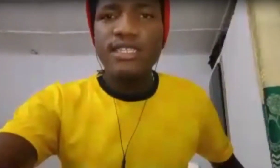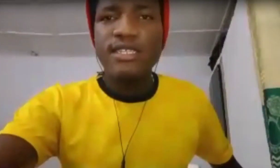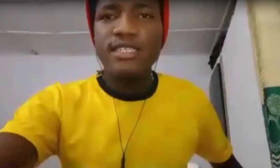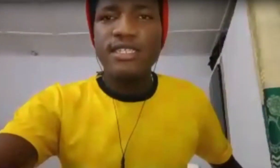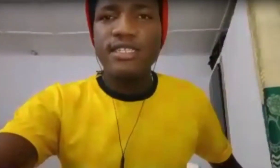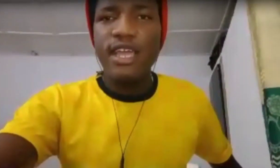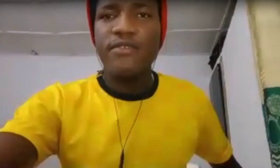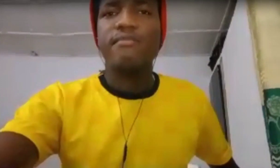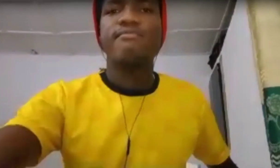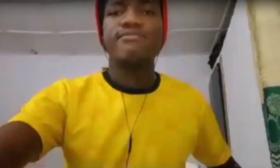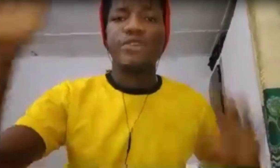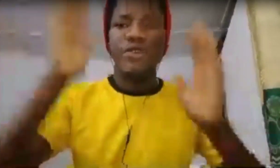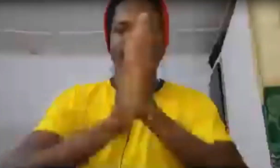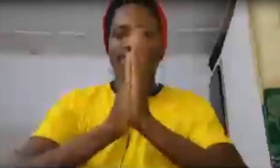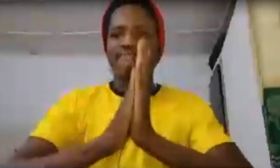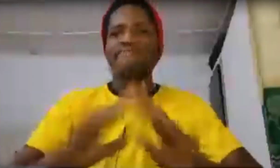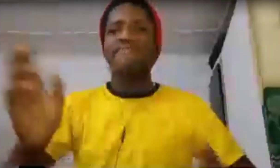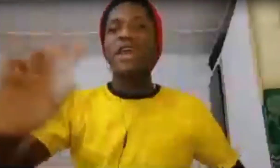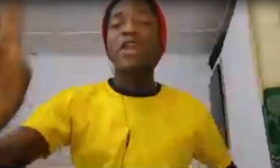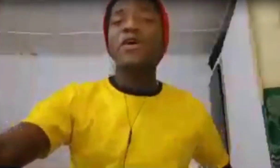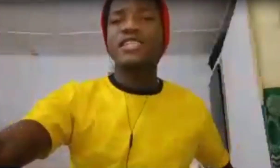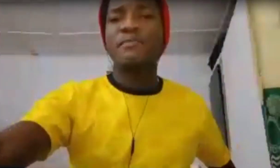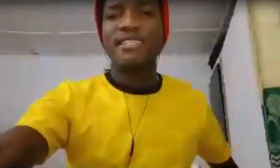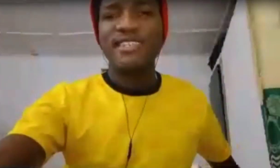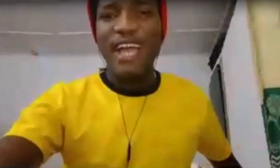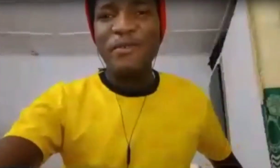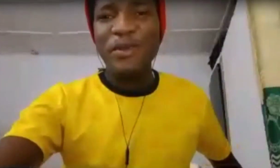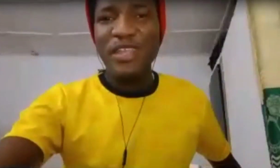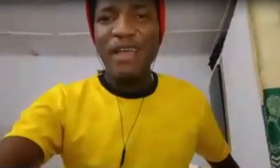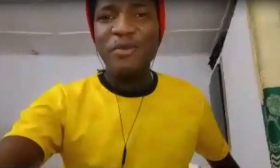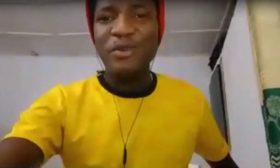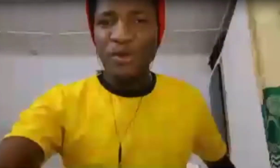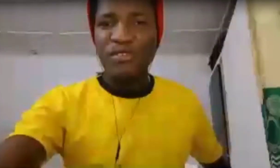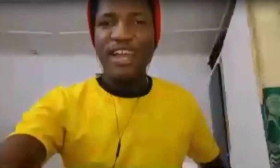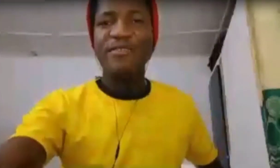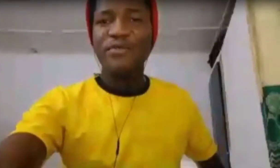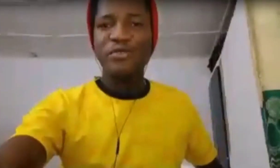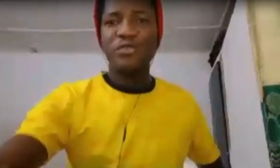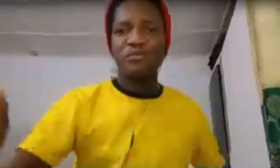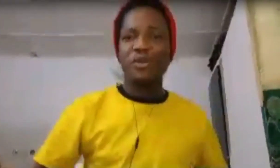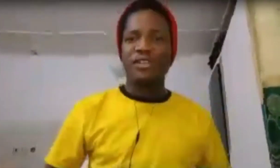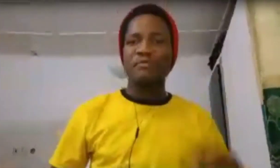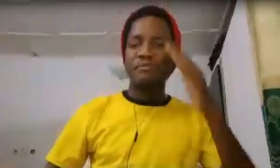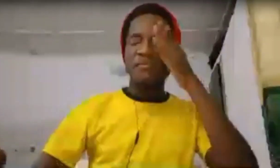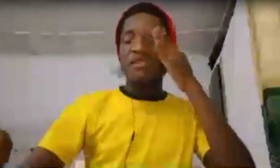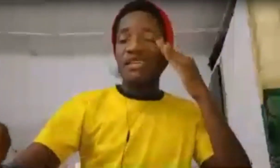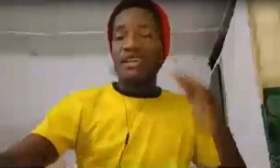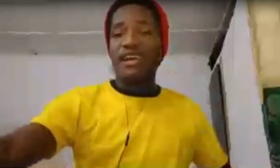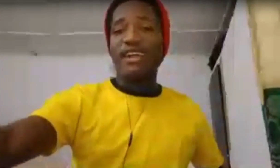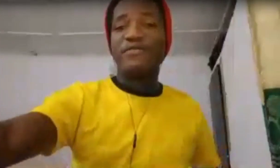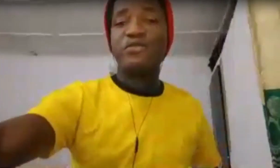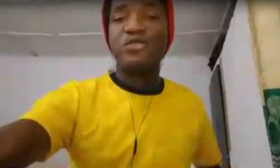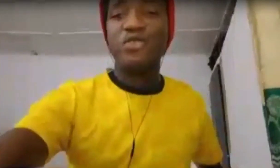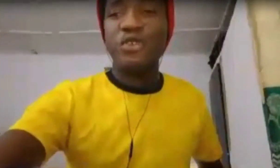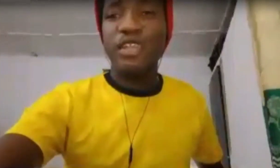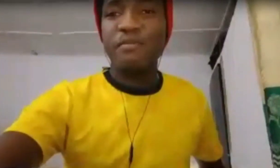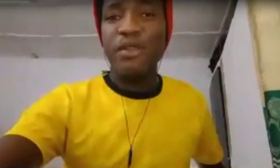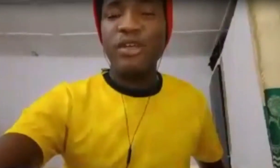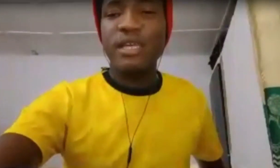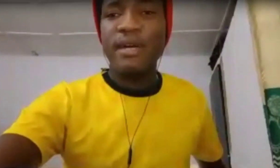Chids Terem. Sorry. Lois Amadi. I refuse to spoil your name. I refuse to ruin your name. Lois Amadi.